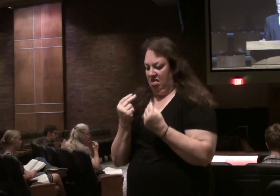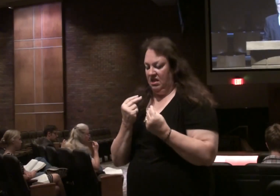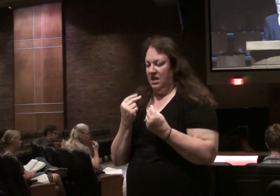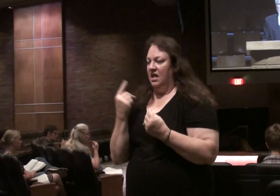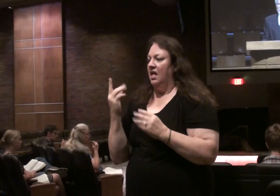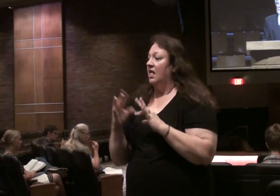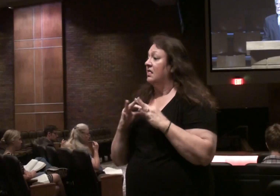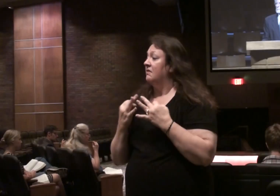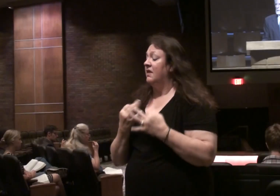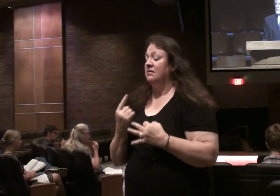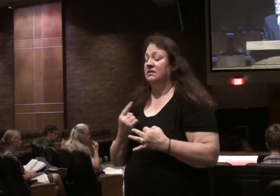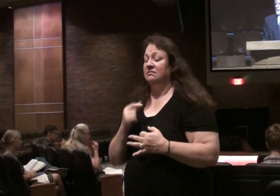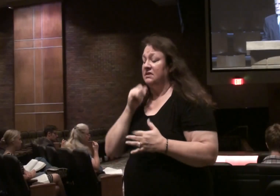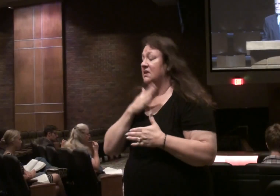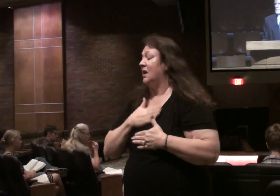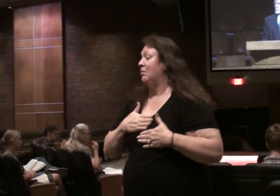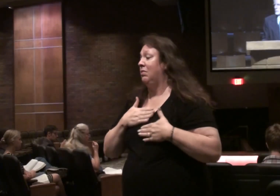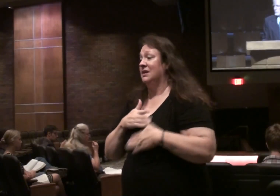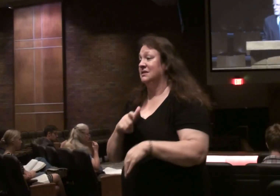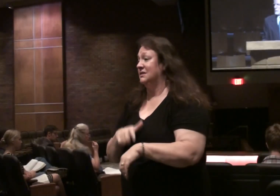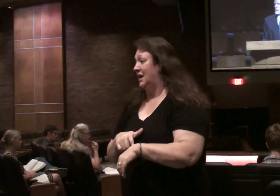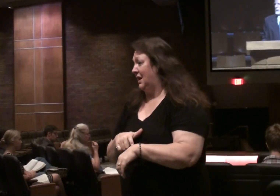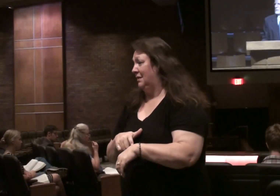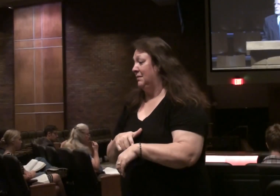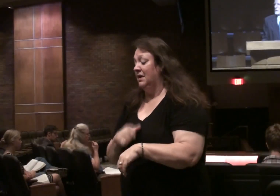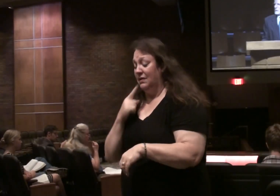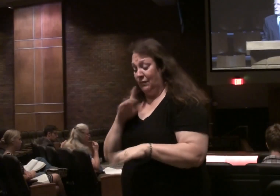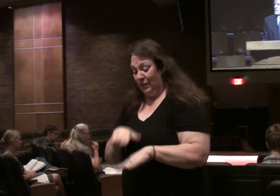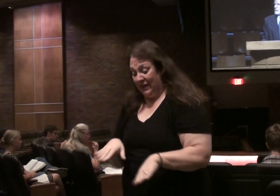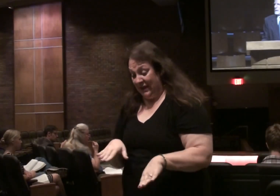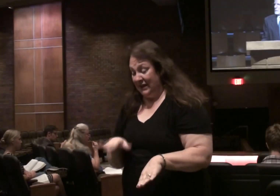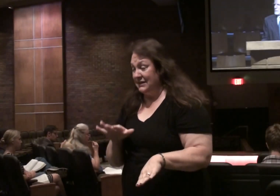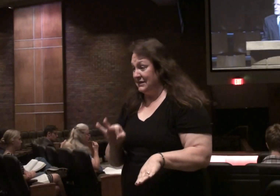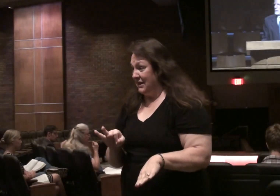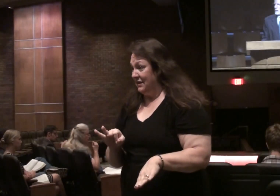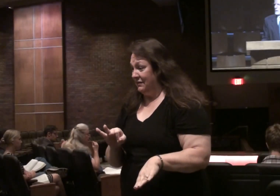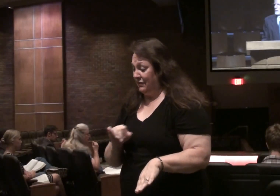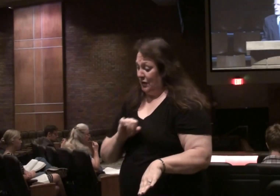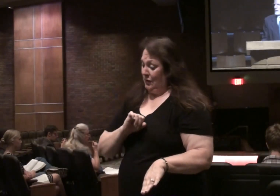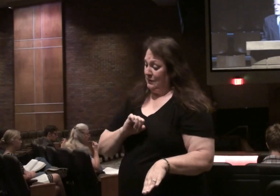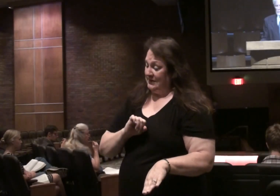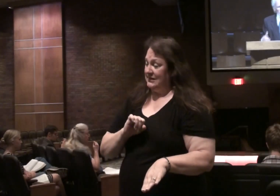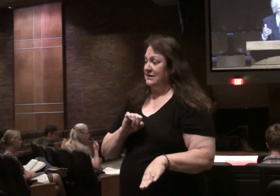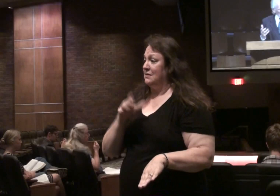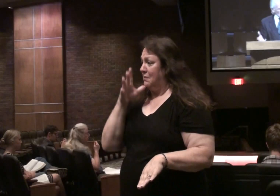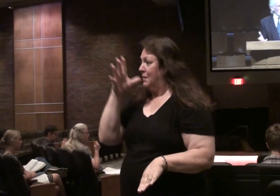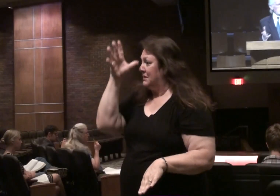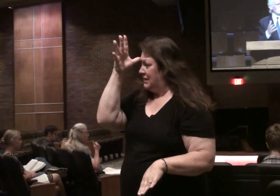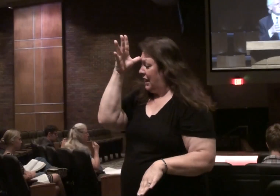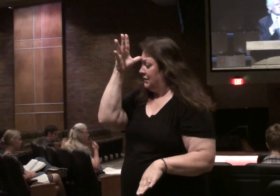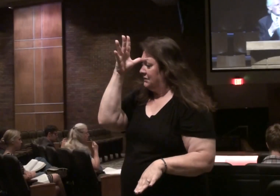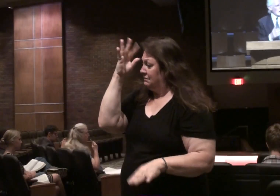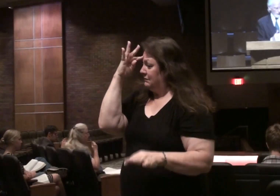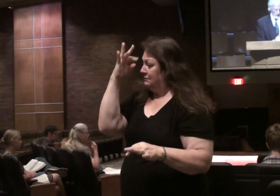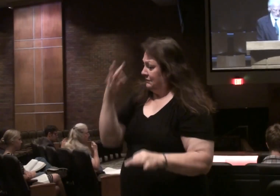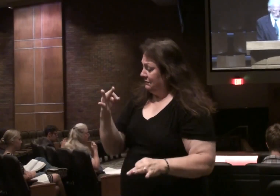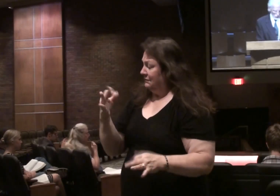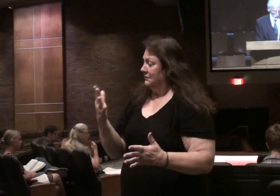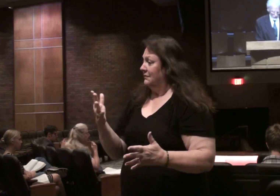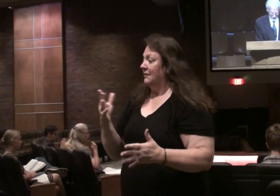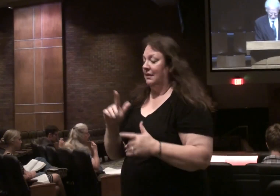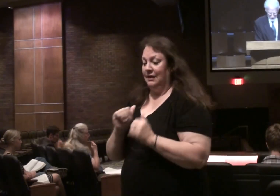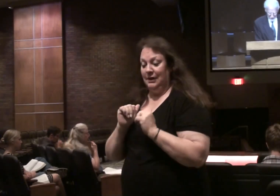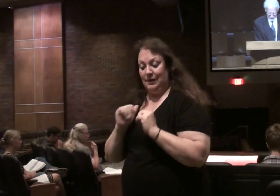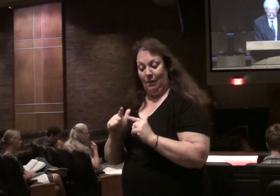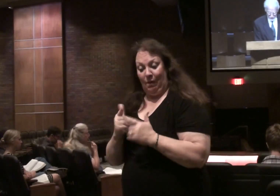always, it's going to be an unpleasant time for the kids if they're going to resist the authority. And it just goes on in